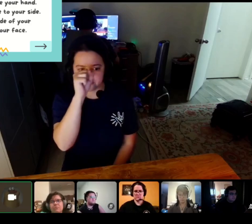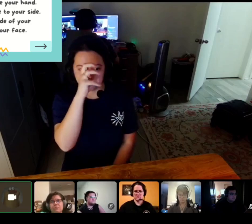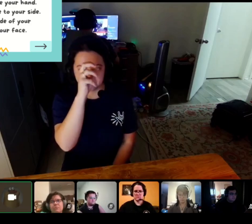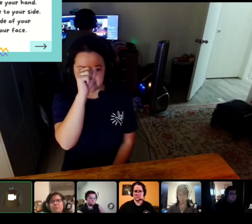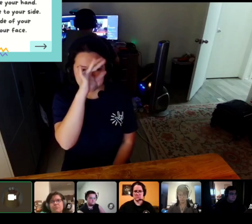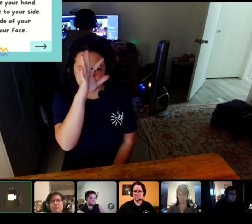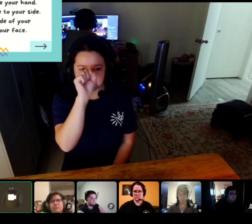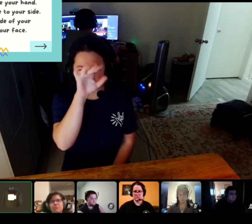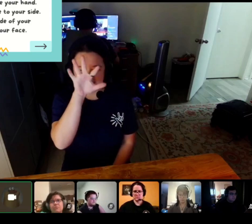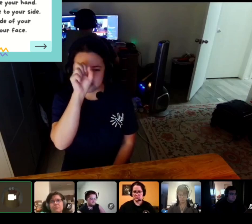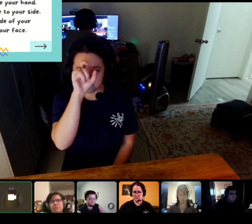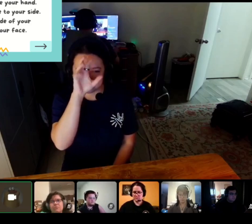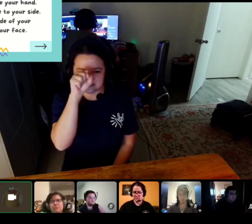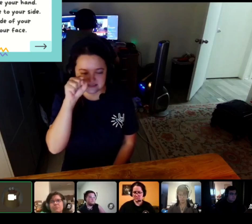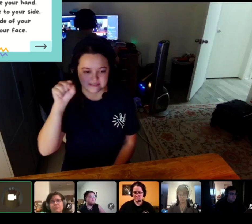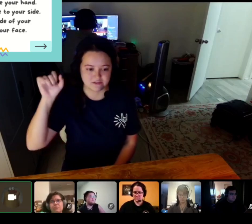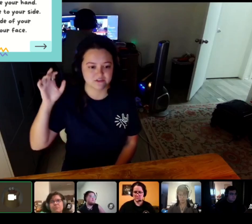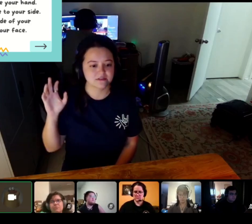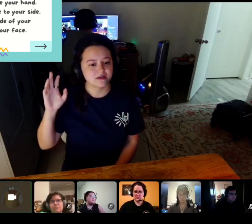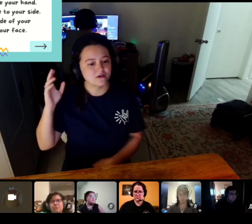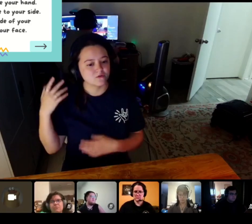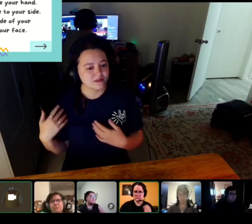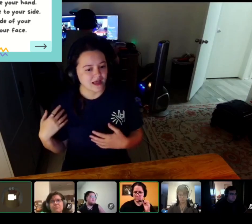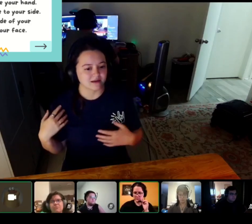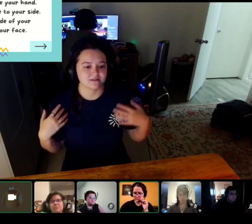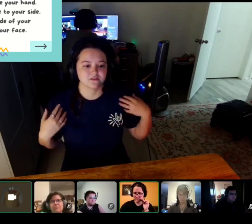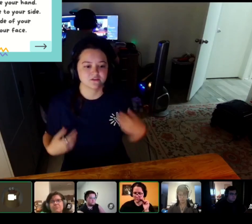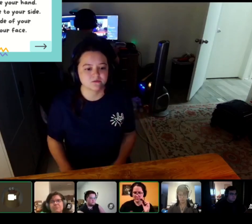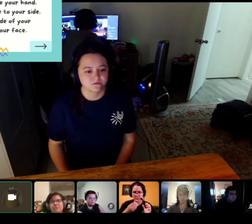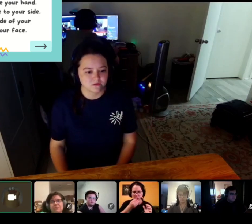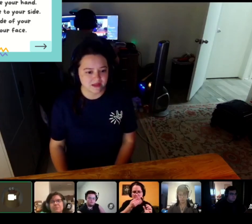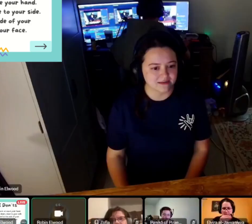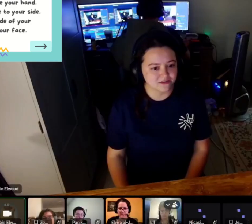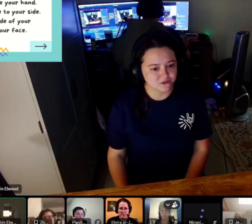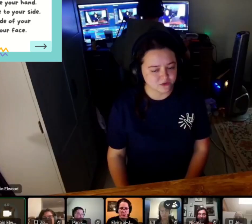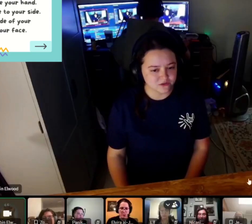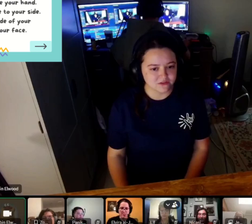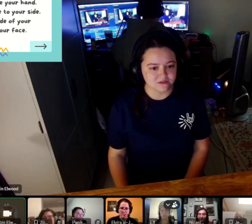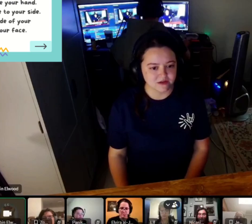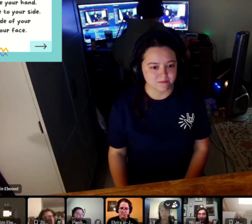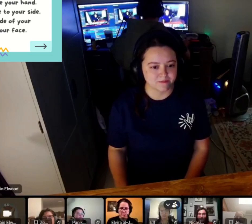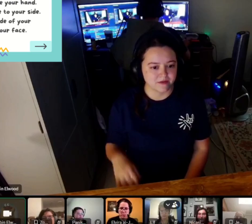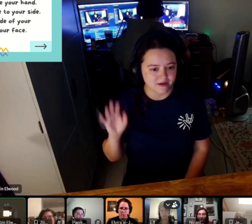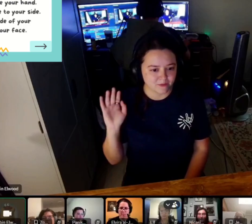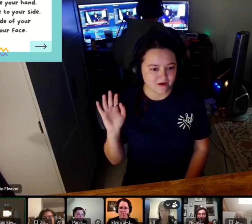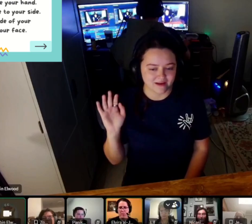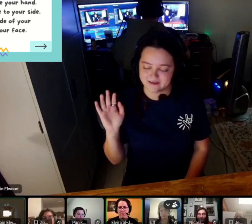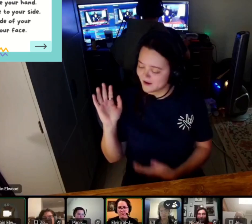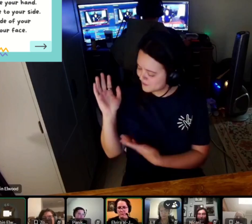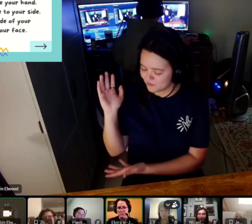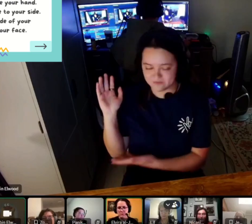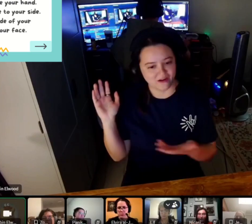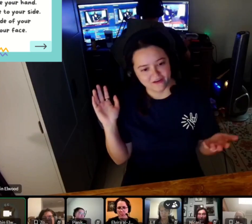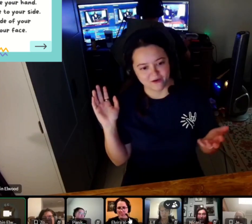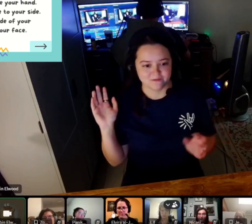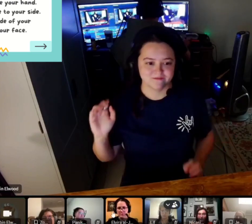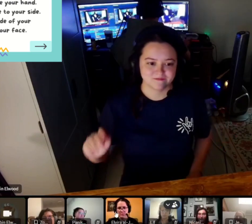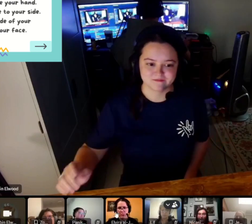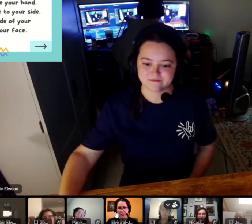our face because that makes it hard to see. Just relax your shoulders, pick up your hand, and boom, there you go.